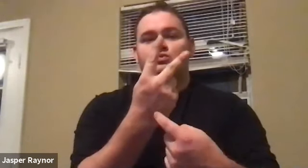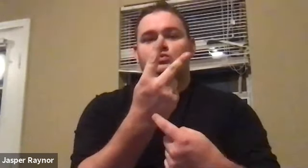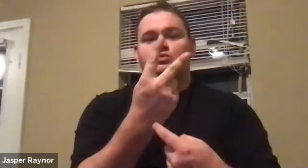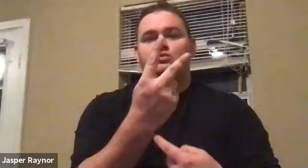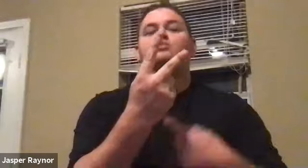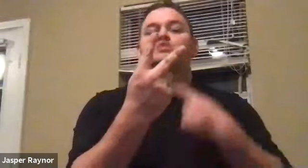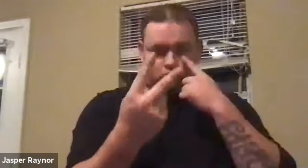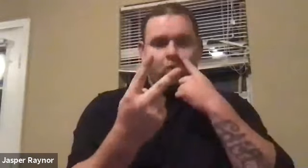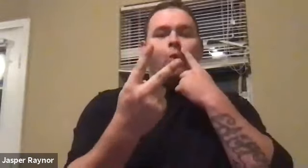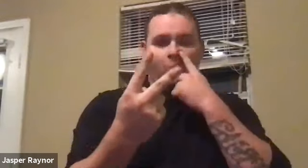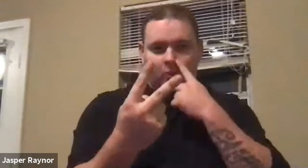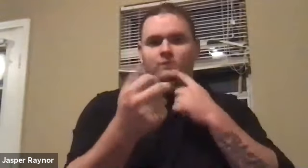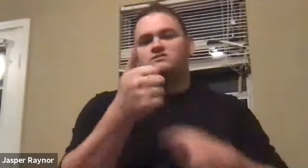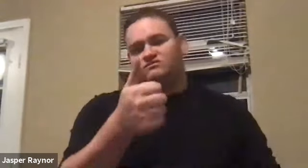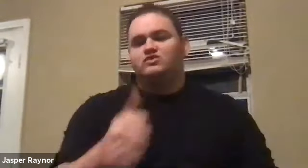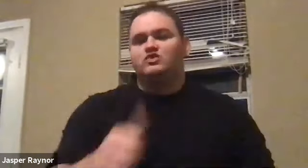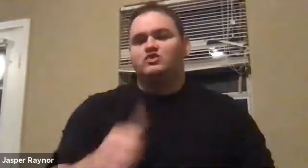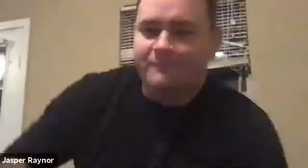Flip your hand. 22.